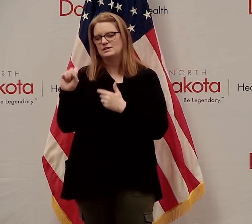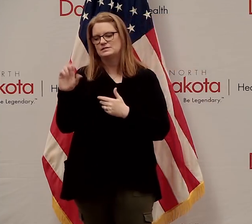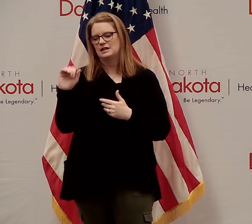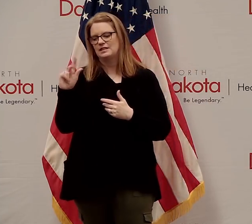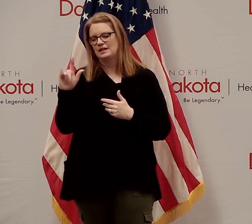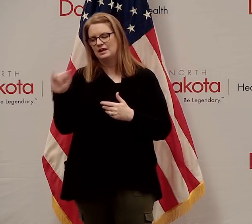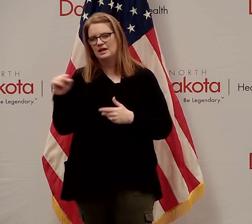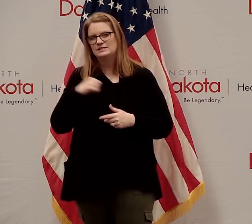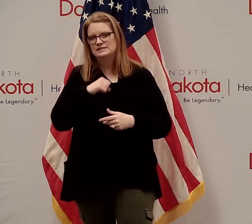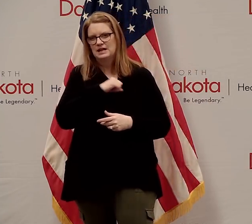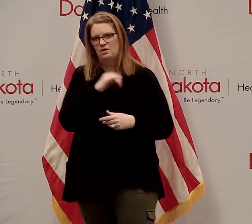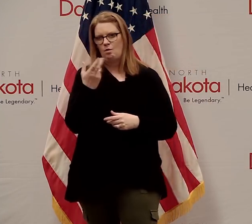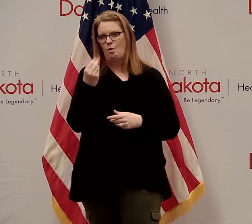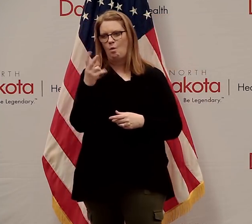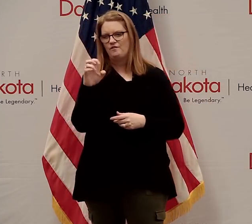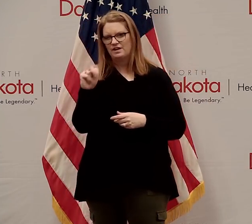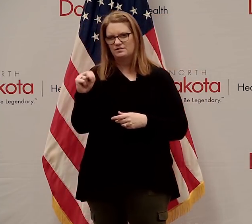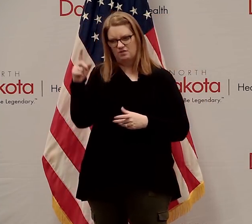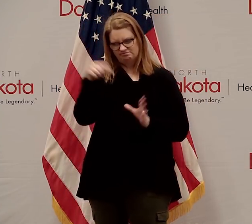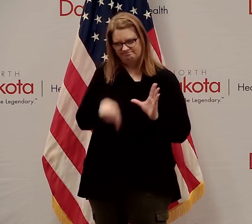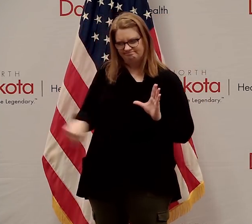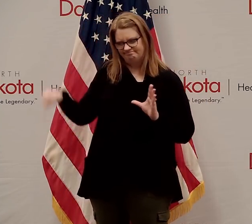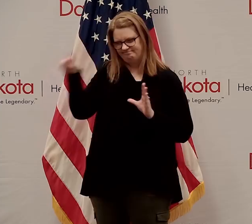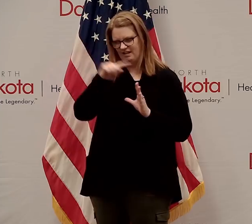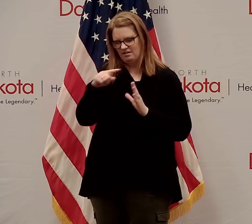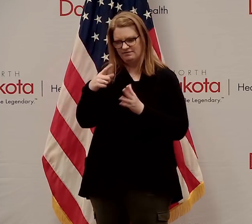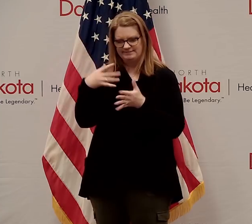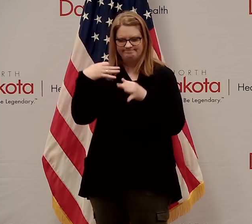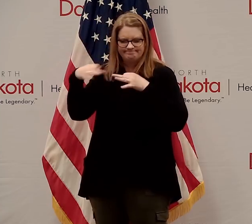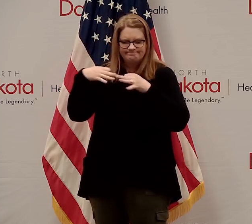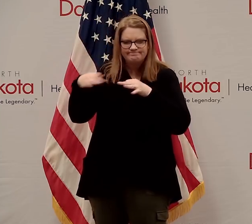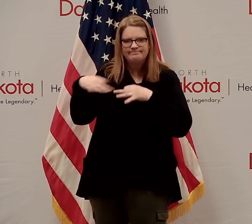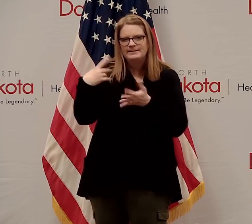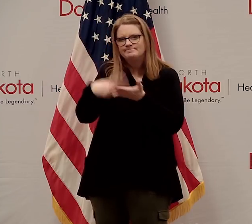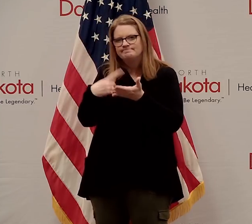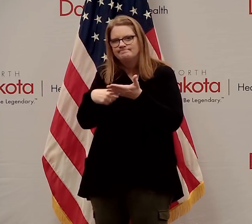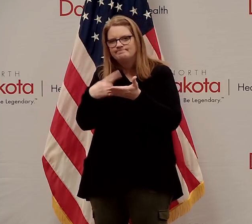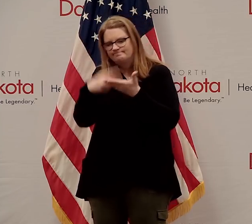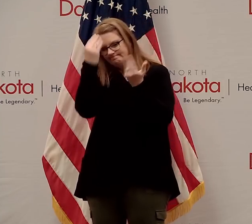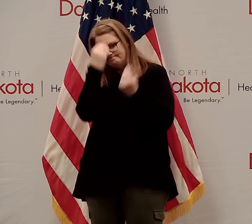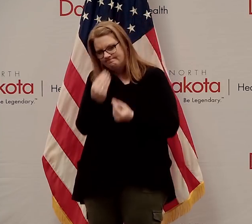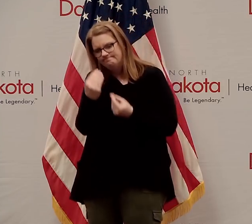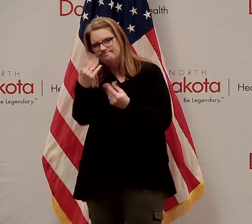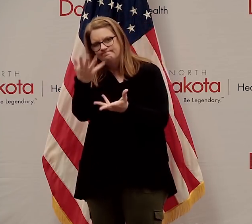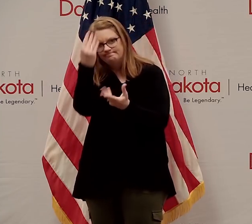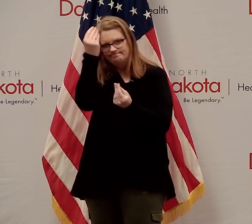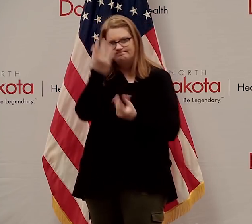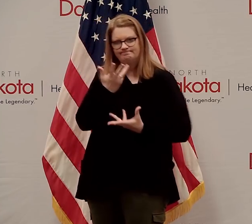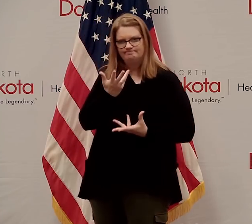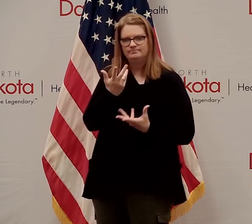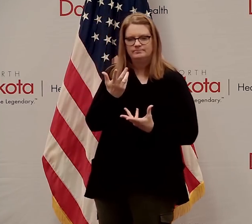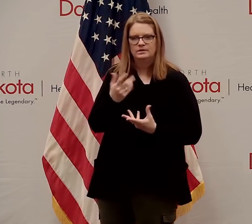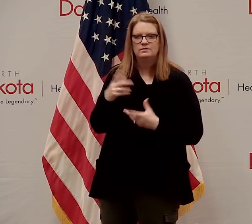Hoeven, and others for keeping everybody informed about everything that's going on the economic recovery side.